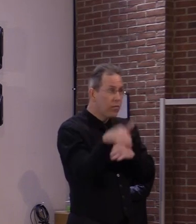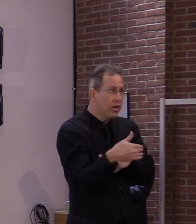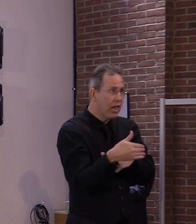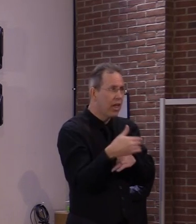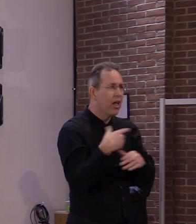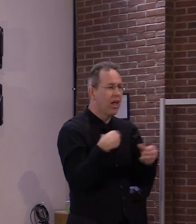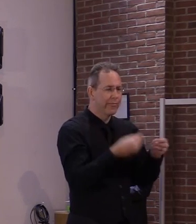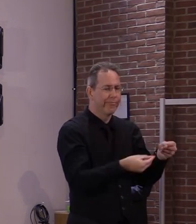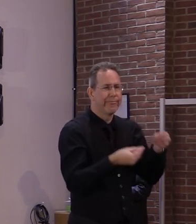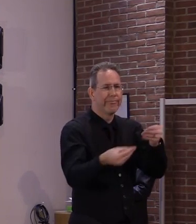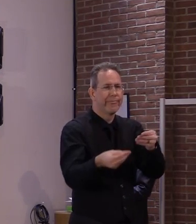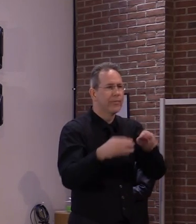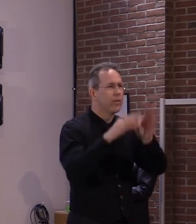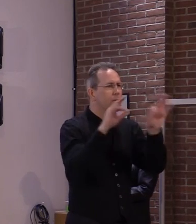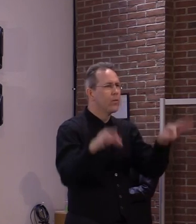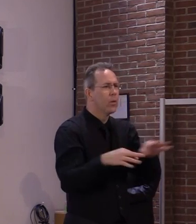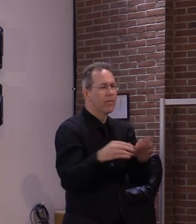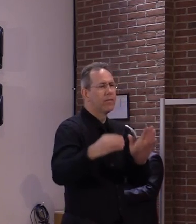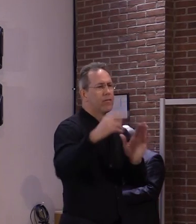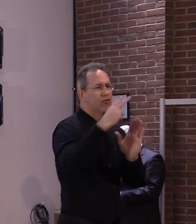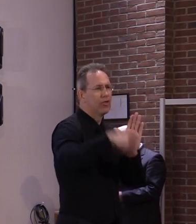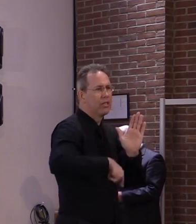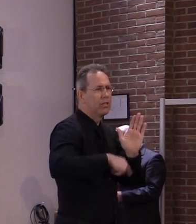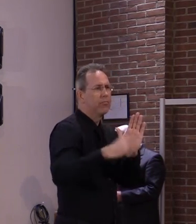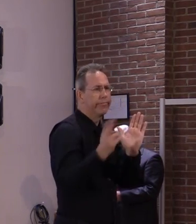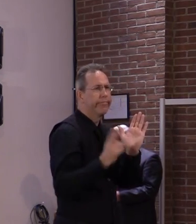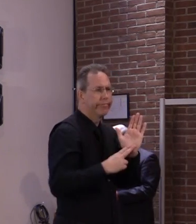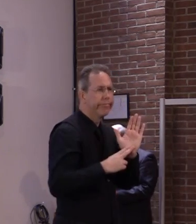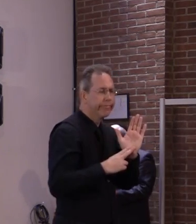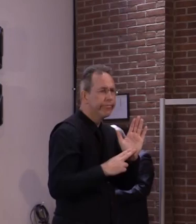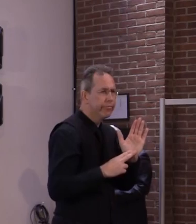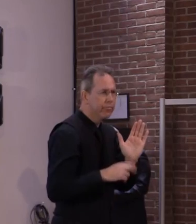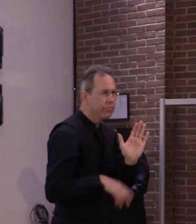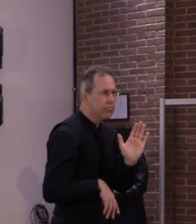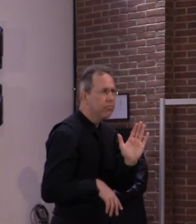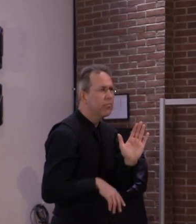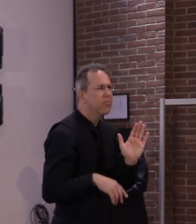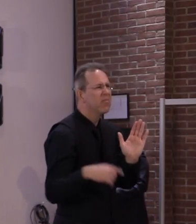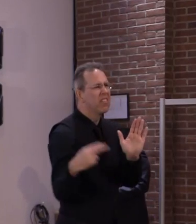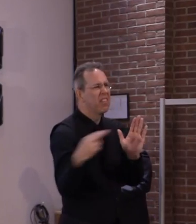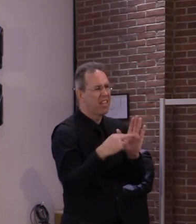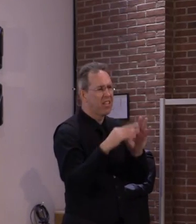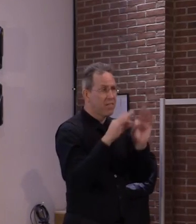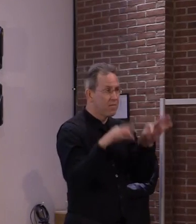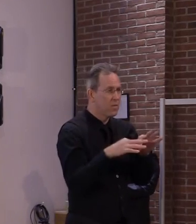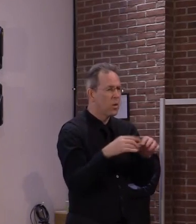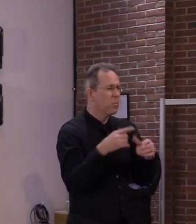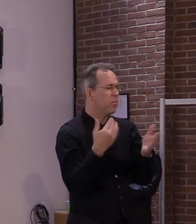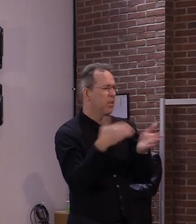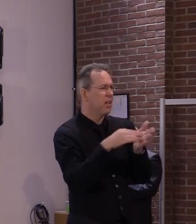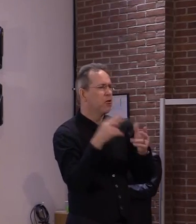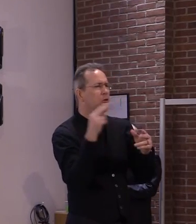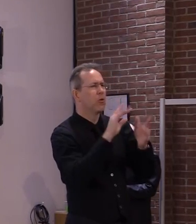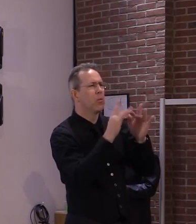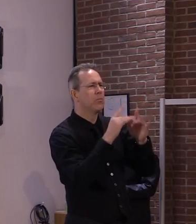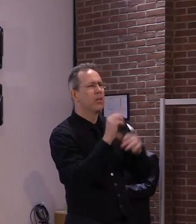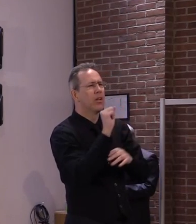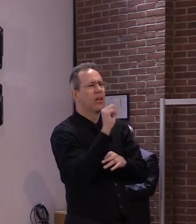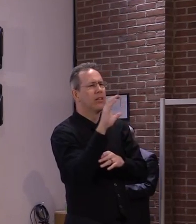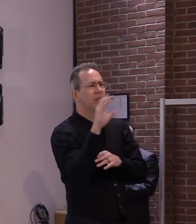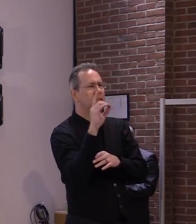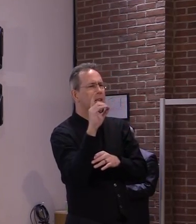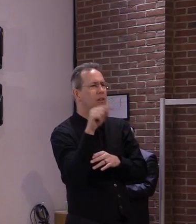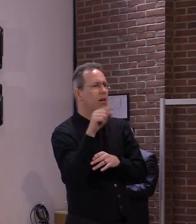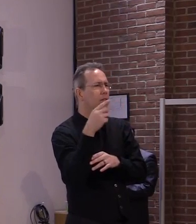new certificate of compliance at accd.vermont.gov that reflects the updated vaccination